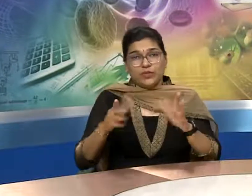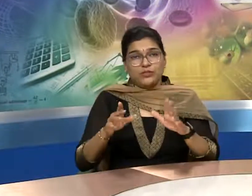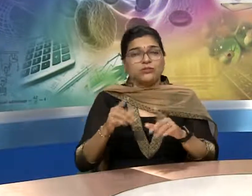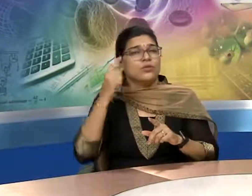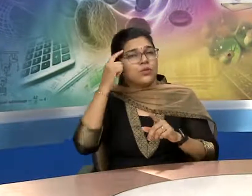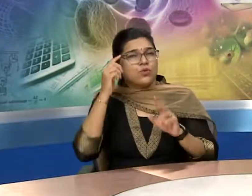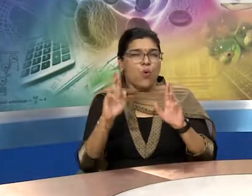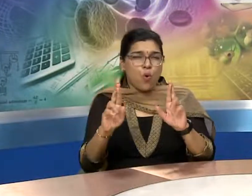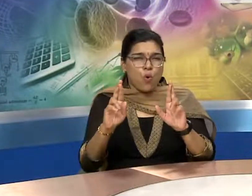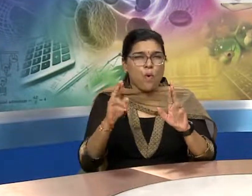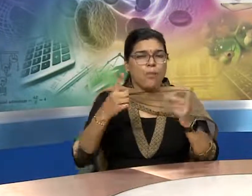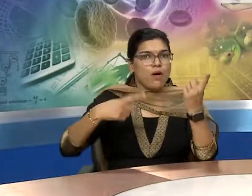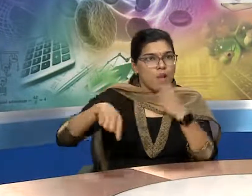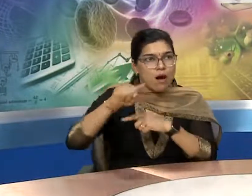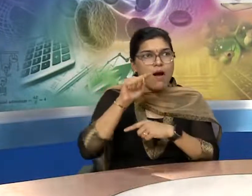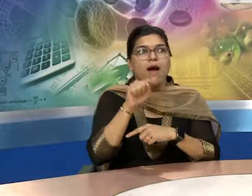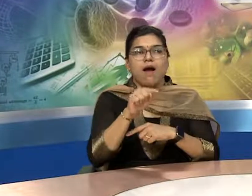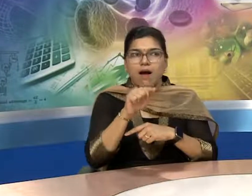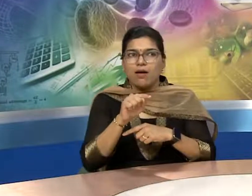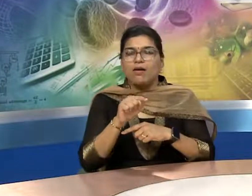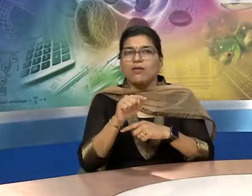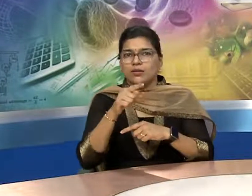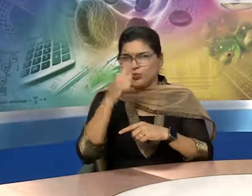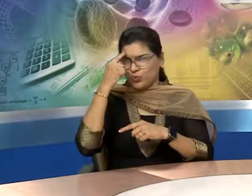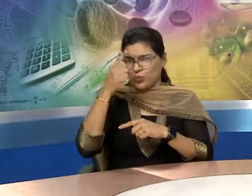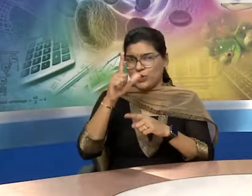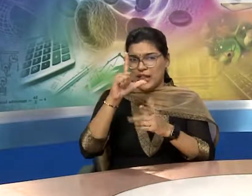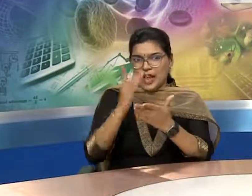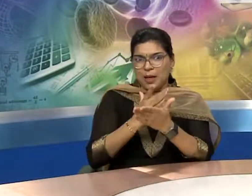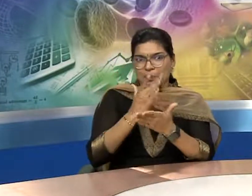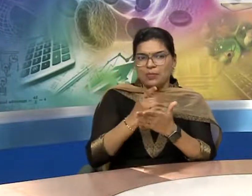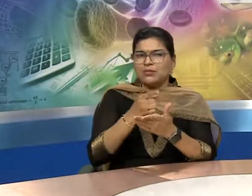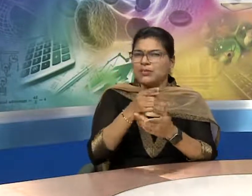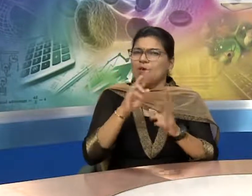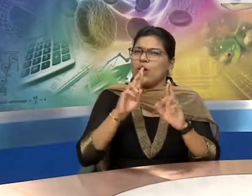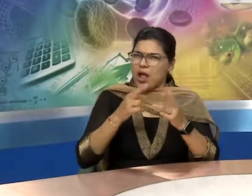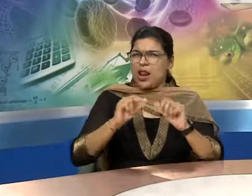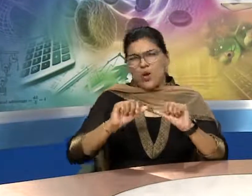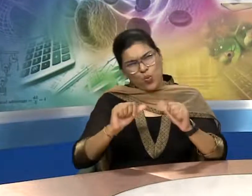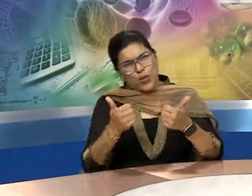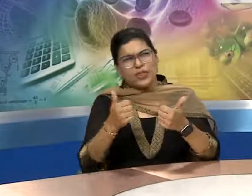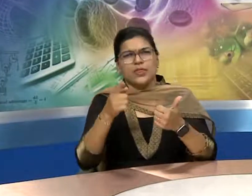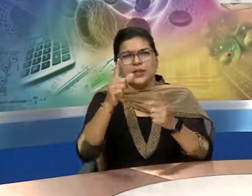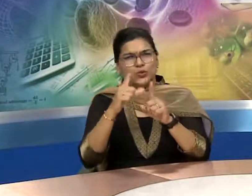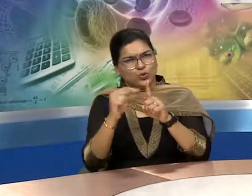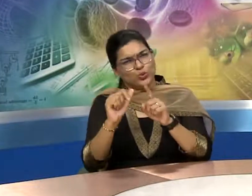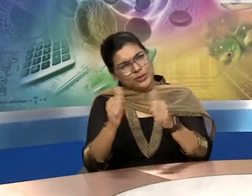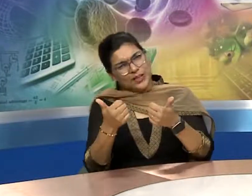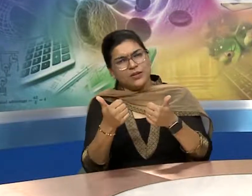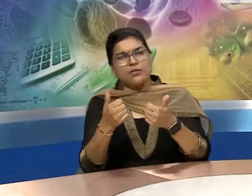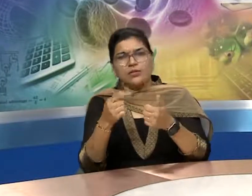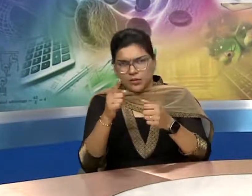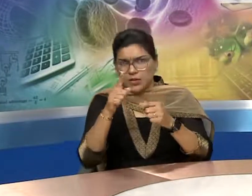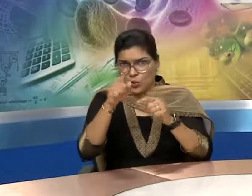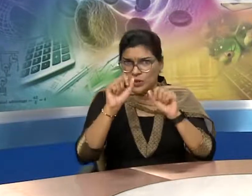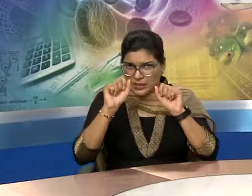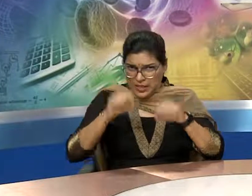So far, we have covered few part of the lesson 1. I hope you all understand